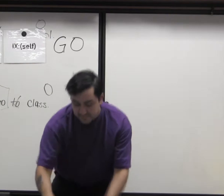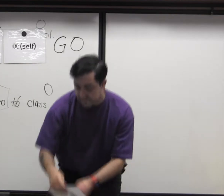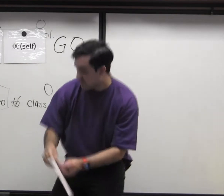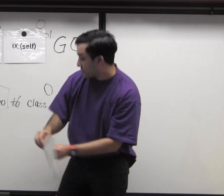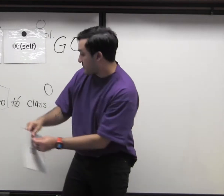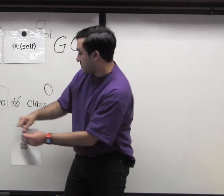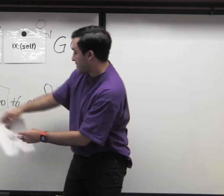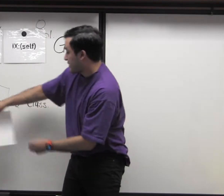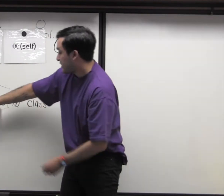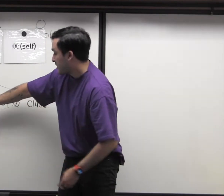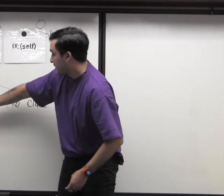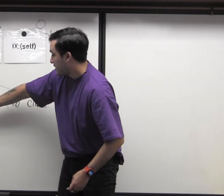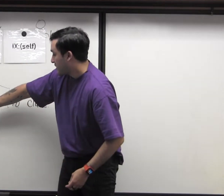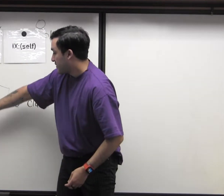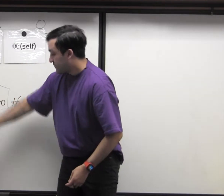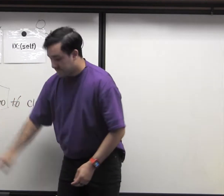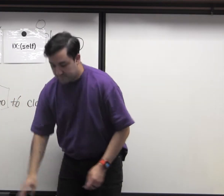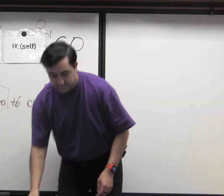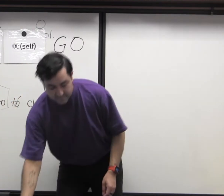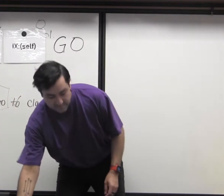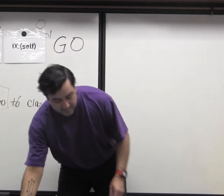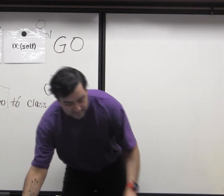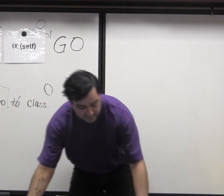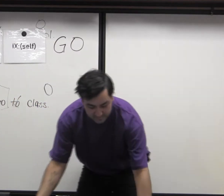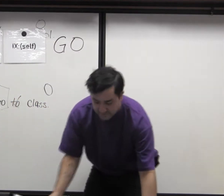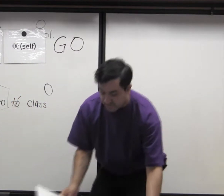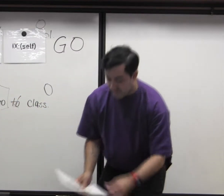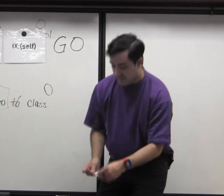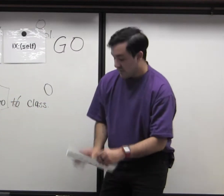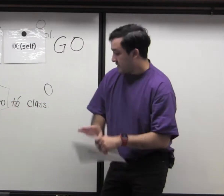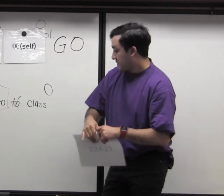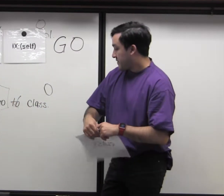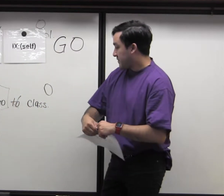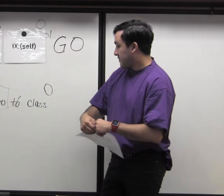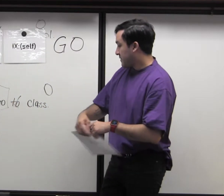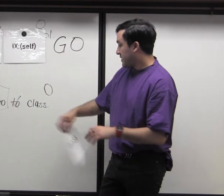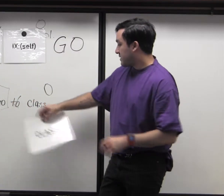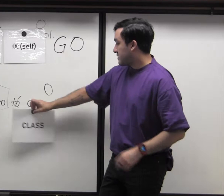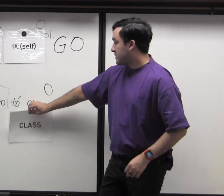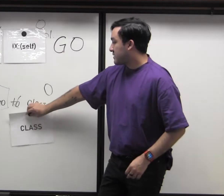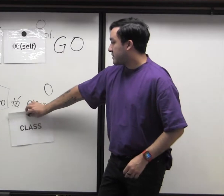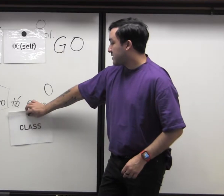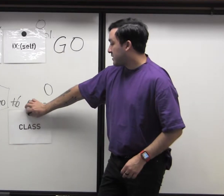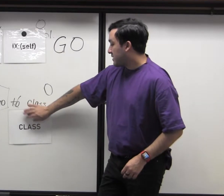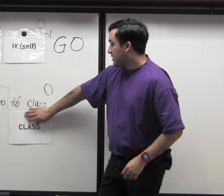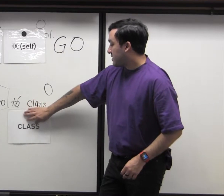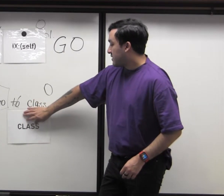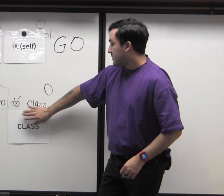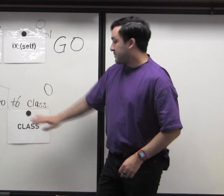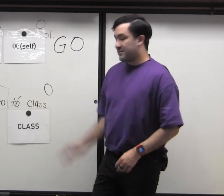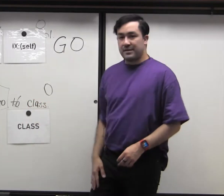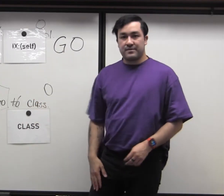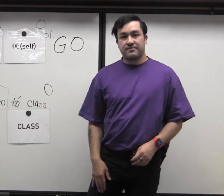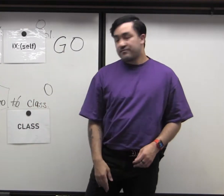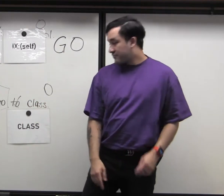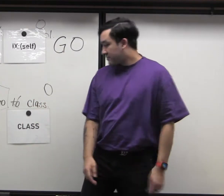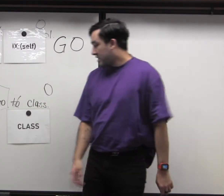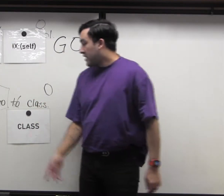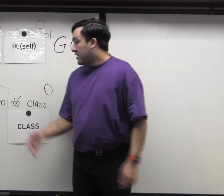just one gigantic verb, just saying go. And if you can't guess, that's where our time is hidden. And